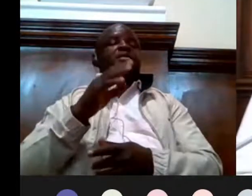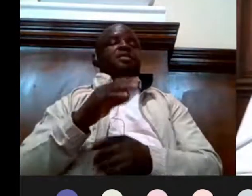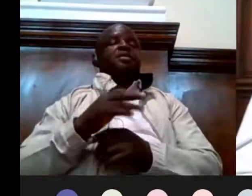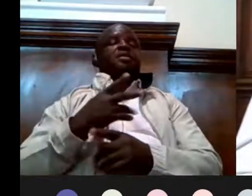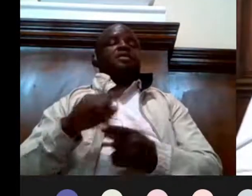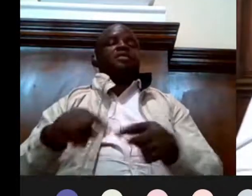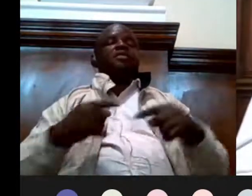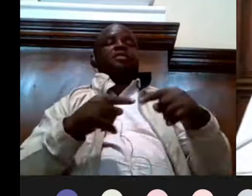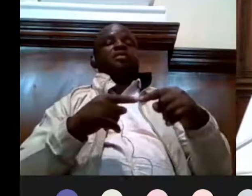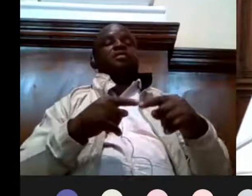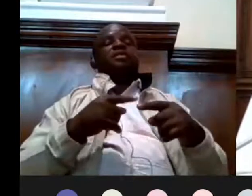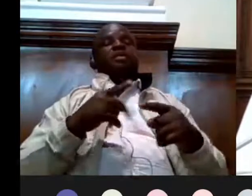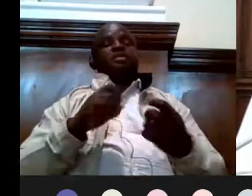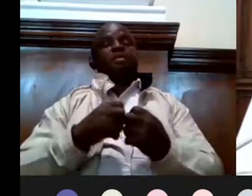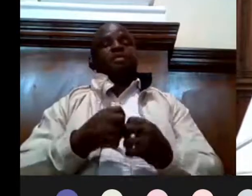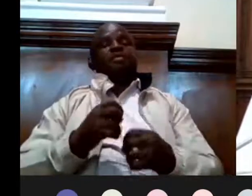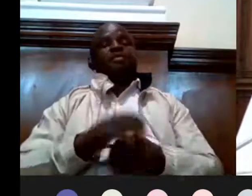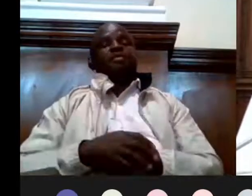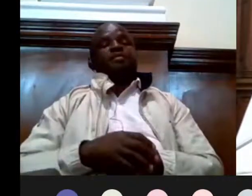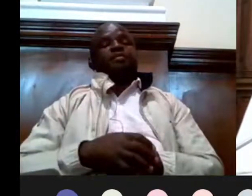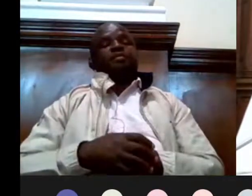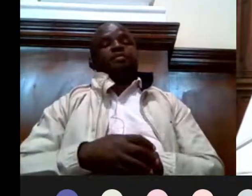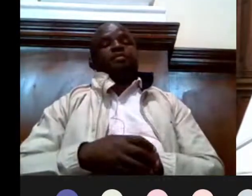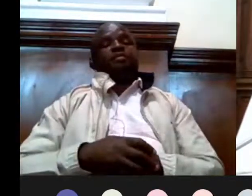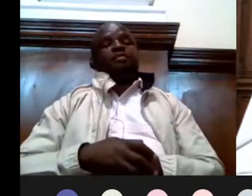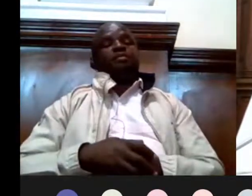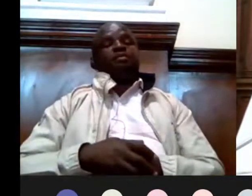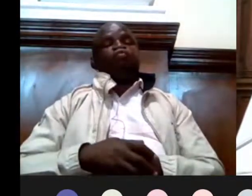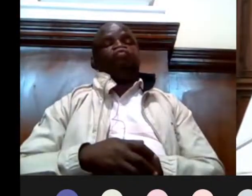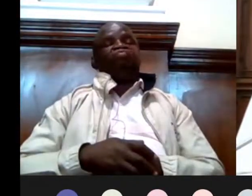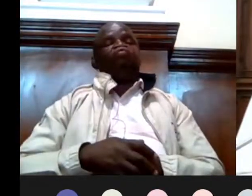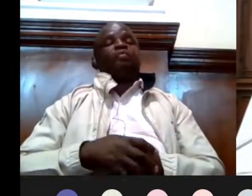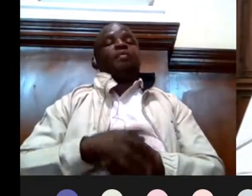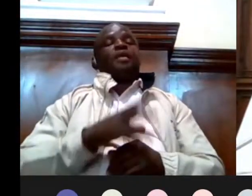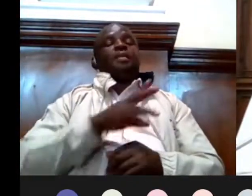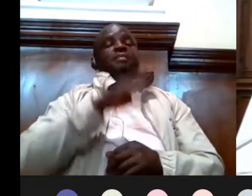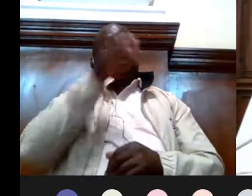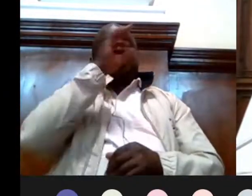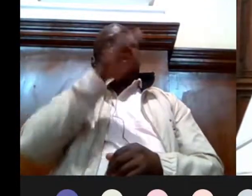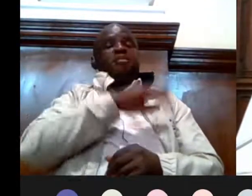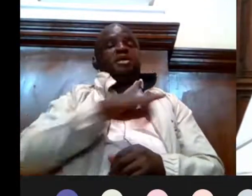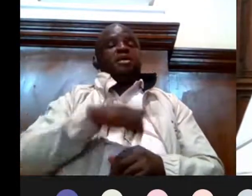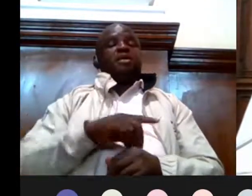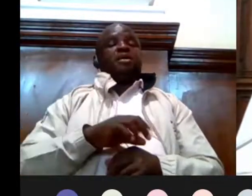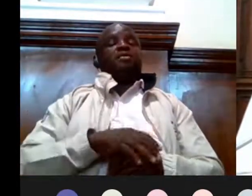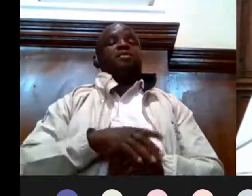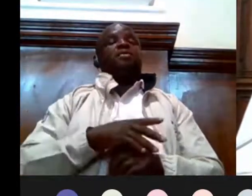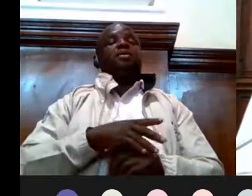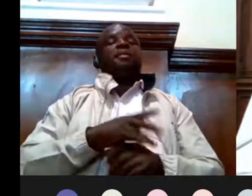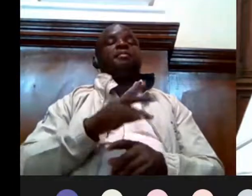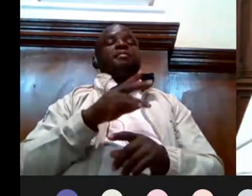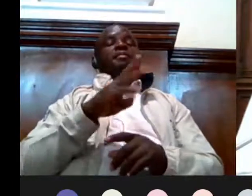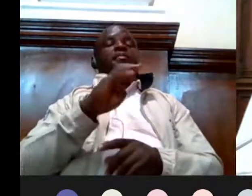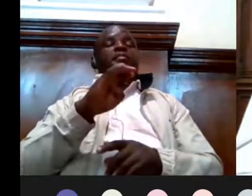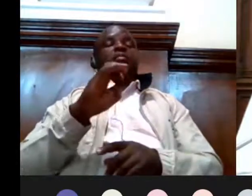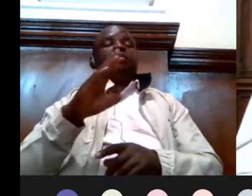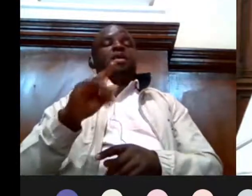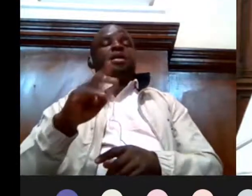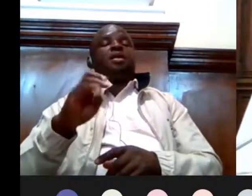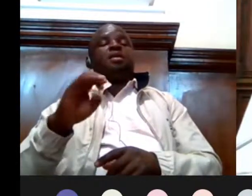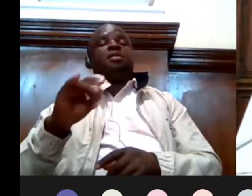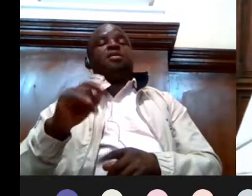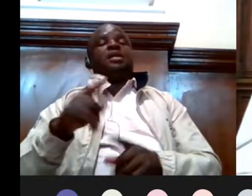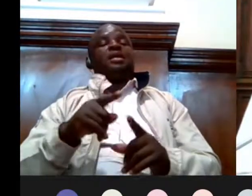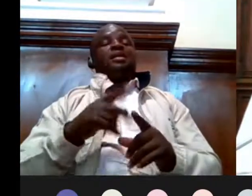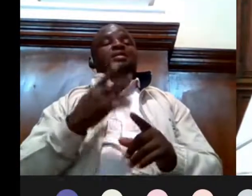to fight this shadow pandemic. The Minister of Police, Honorable Becky Cele, when releasing